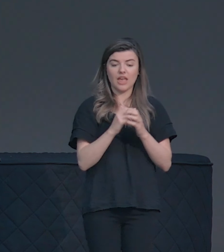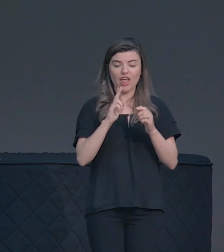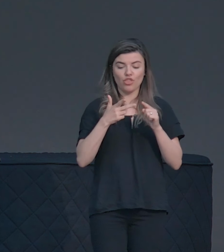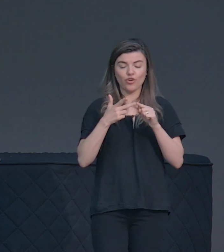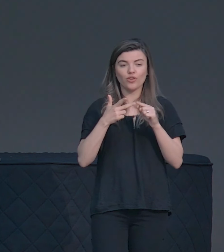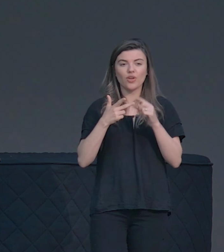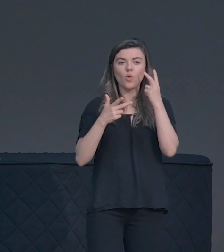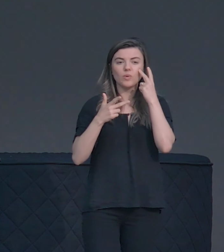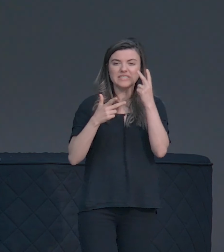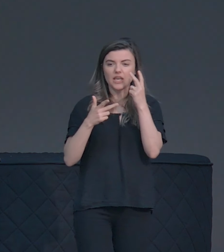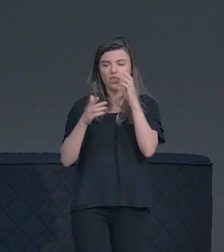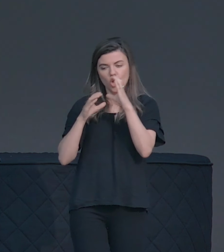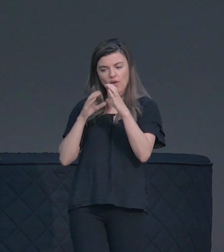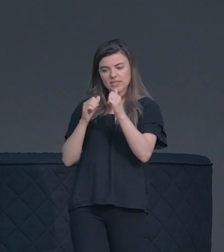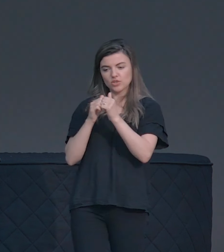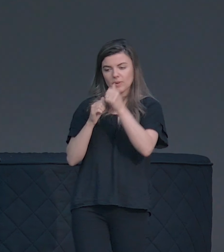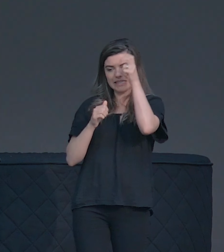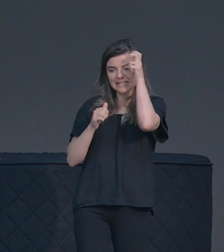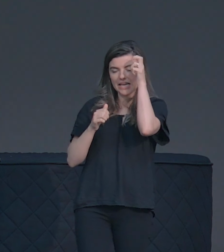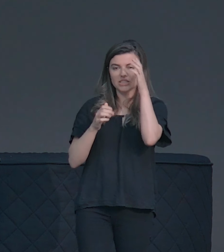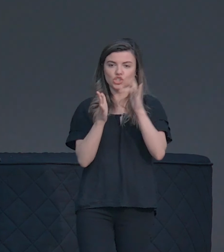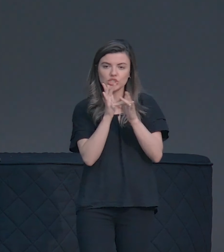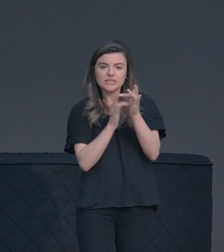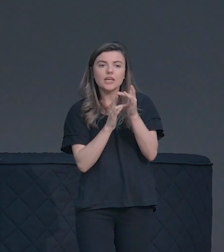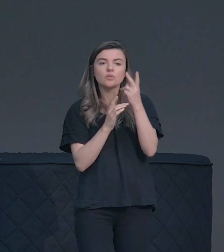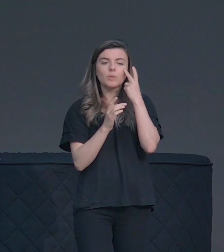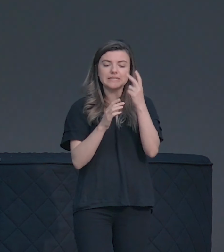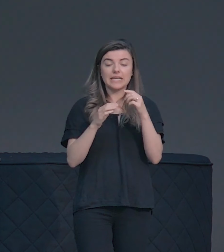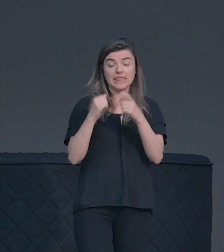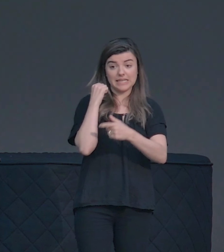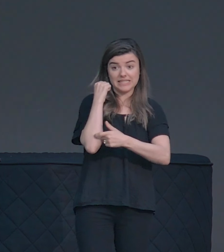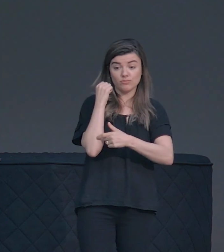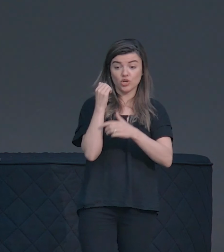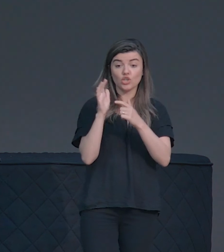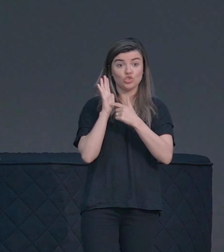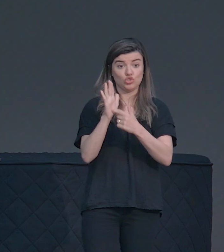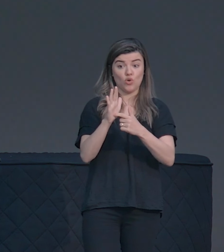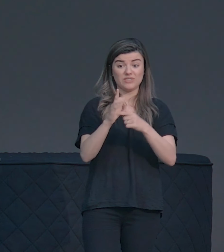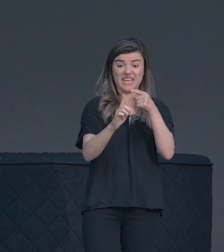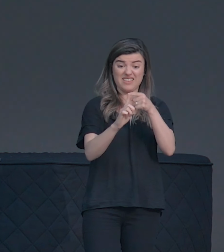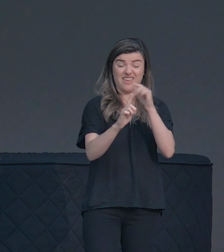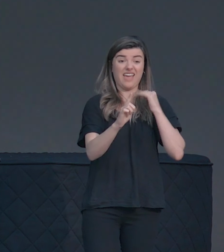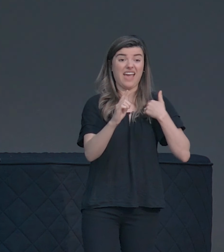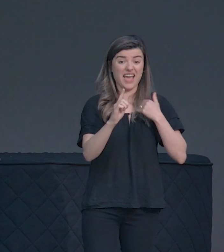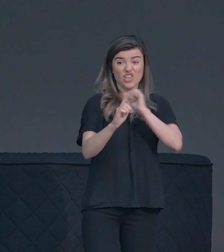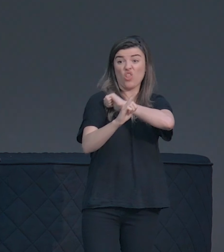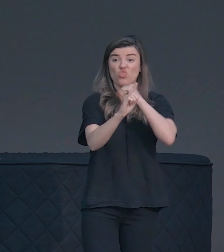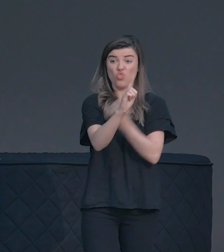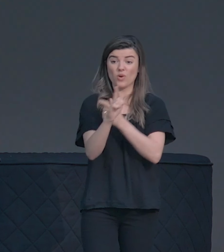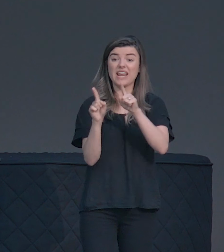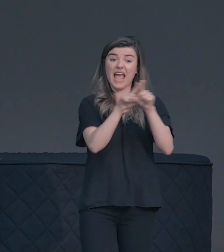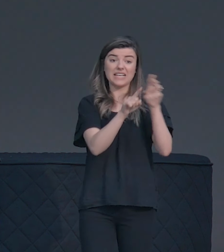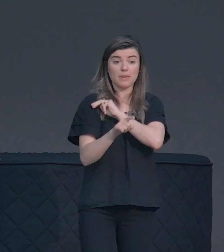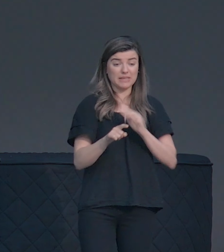between Jesus and Satan, we see that this temptation reveals his authority as the Messiah